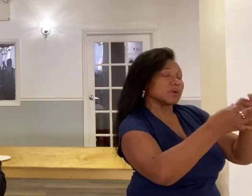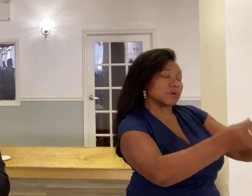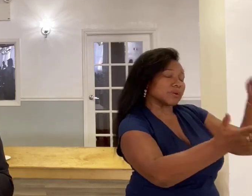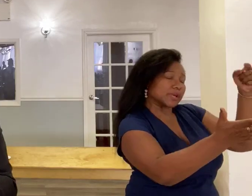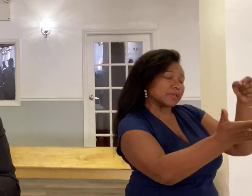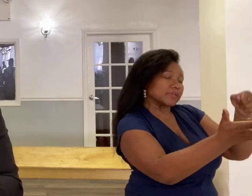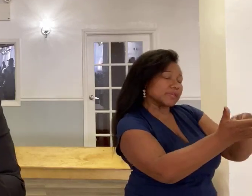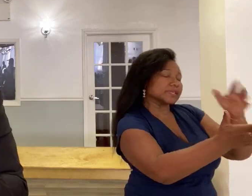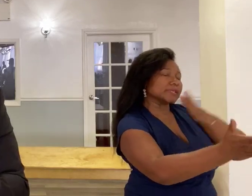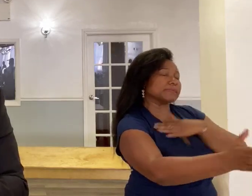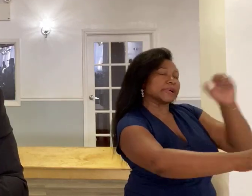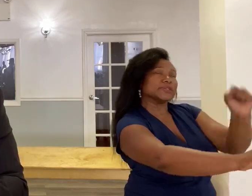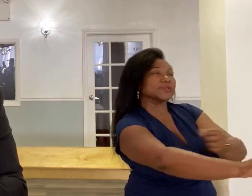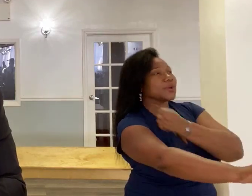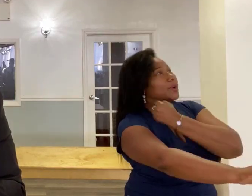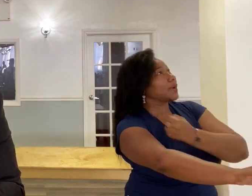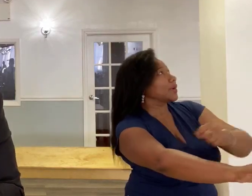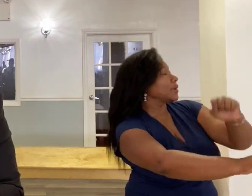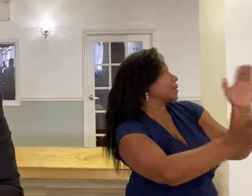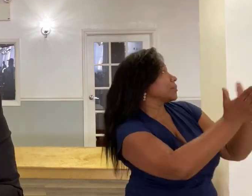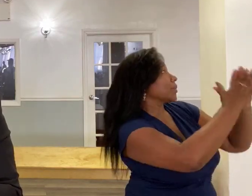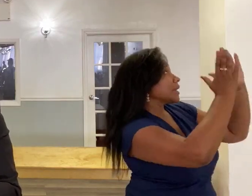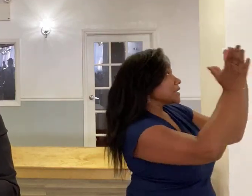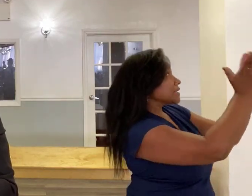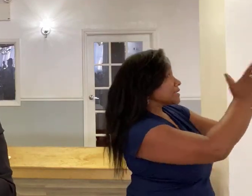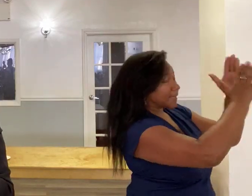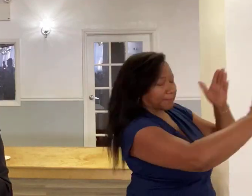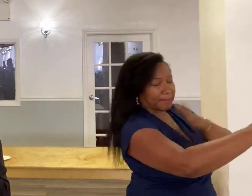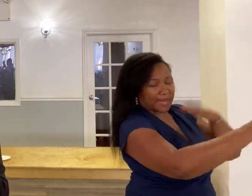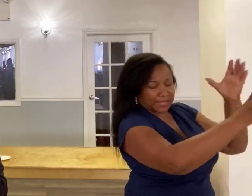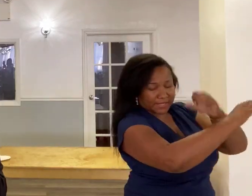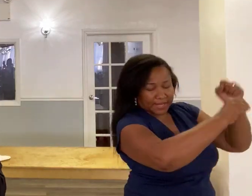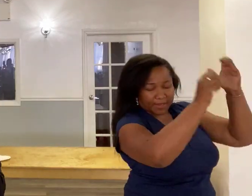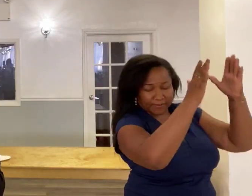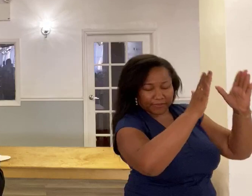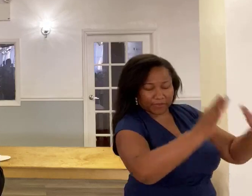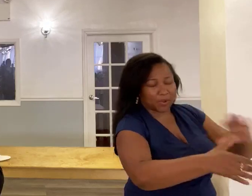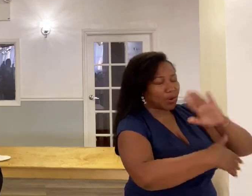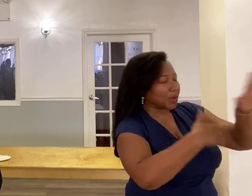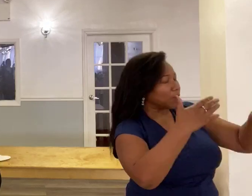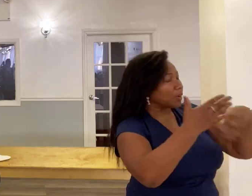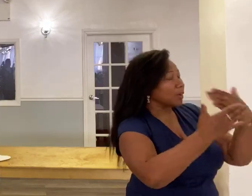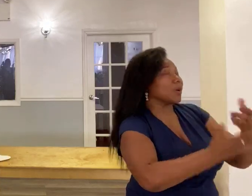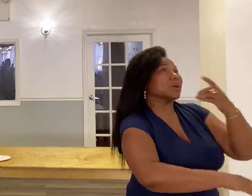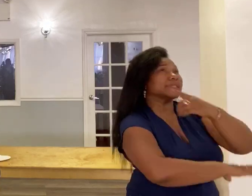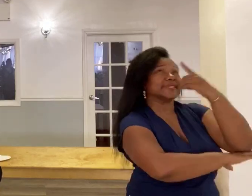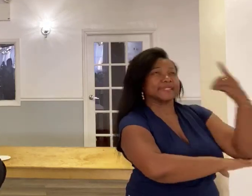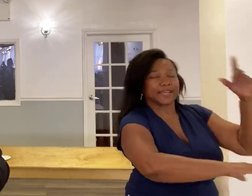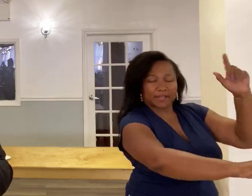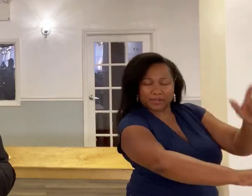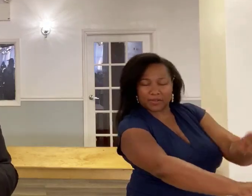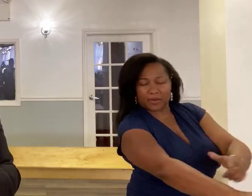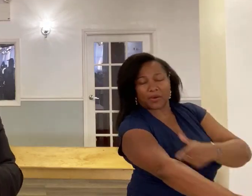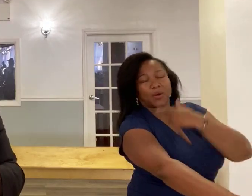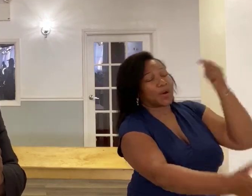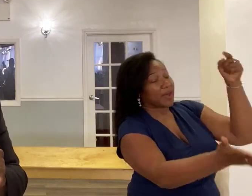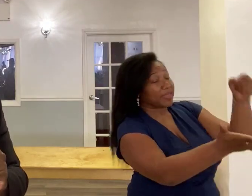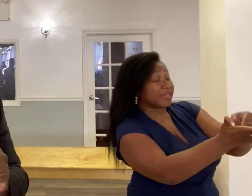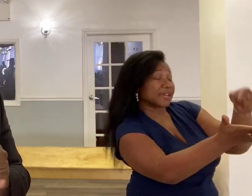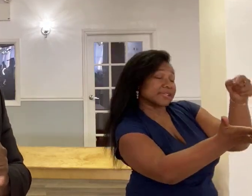my song, praising my Savior all the day long. This is